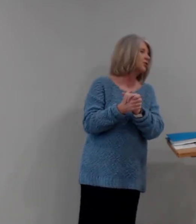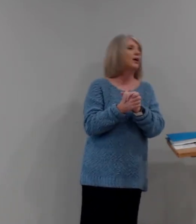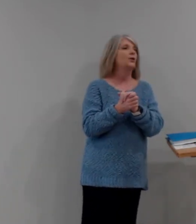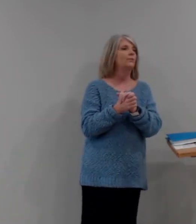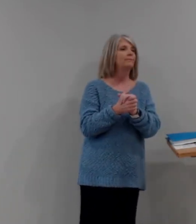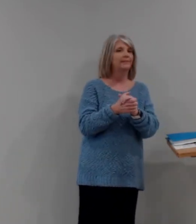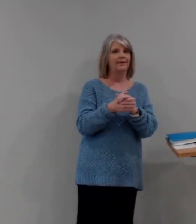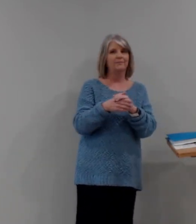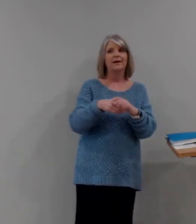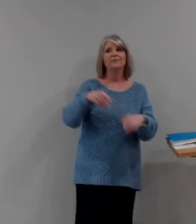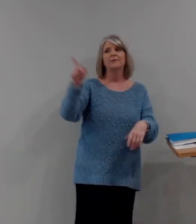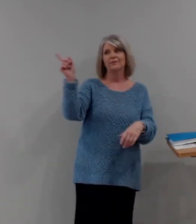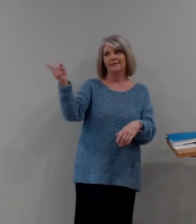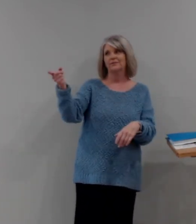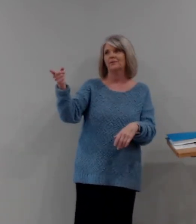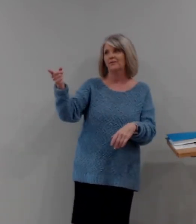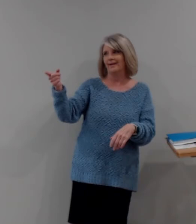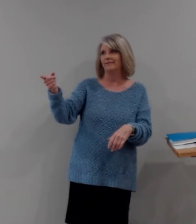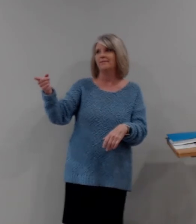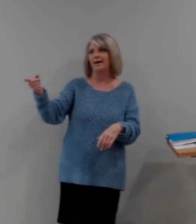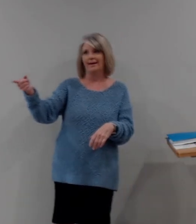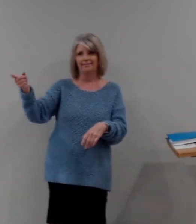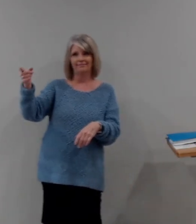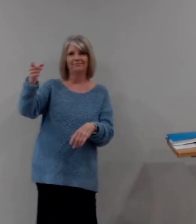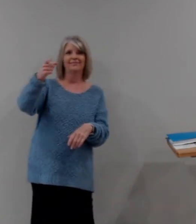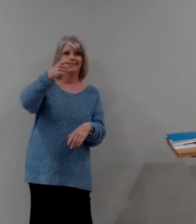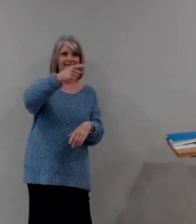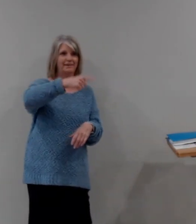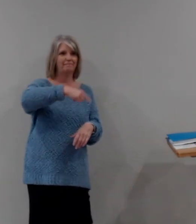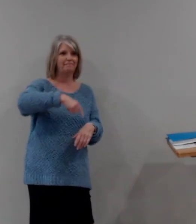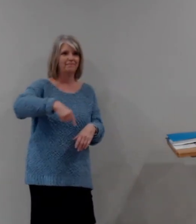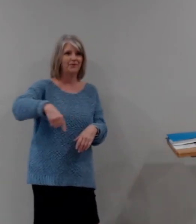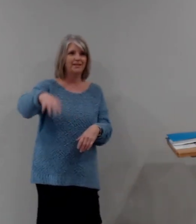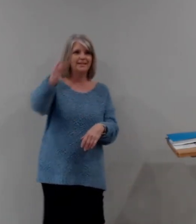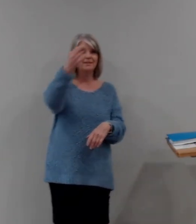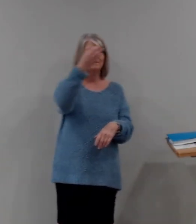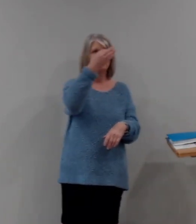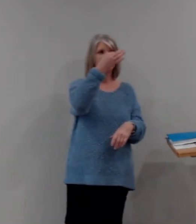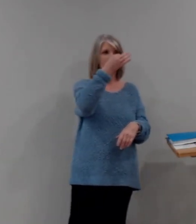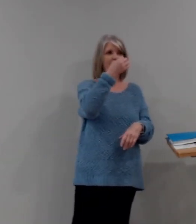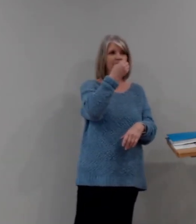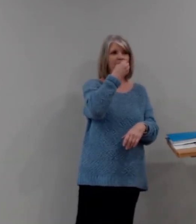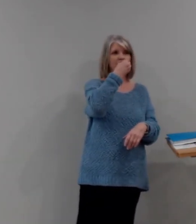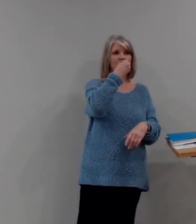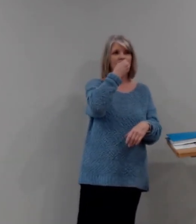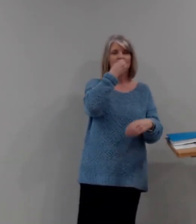Mistletoe. Everybody remember this one right off the bat. Yep. What is it?